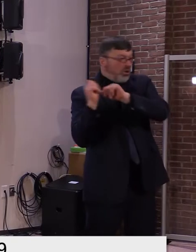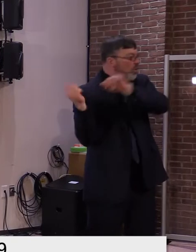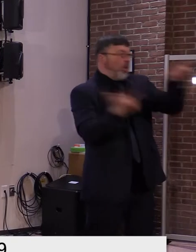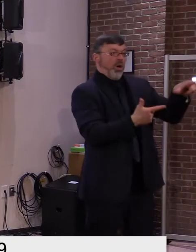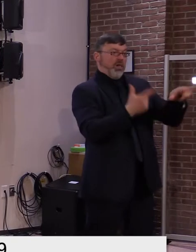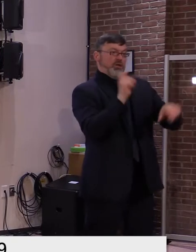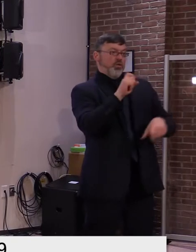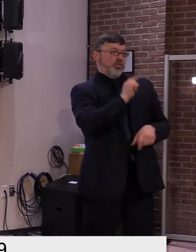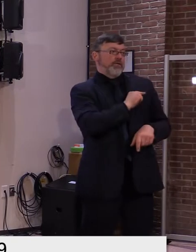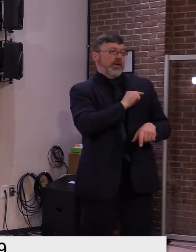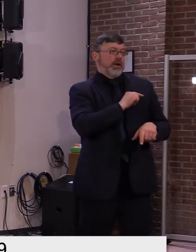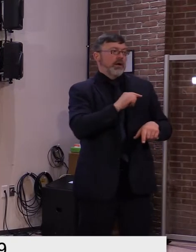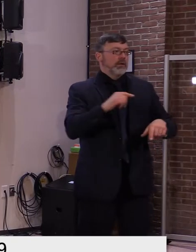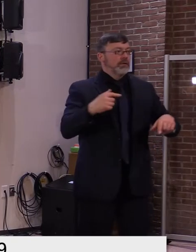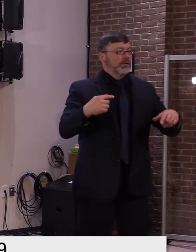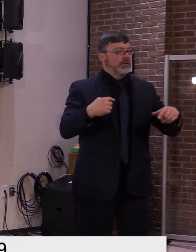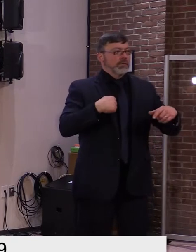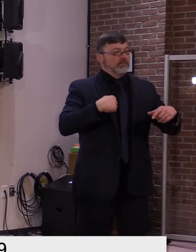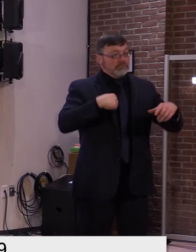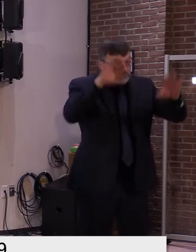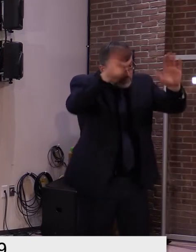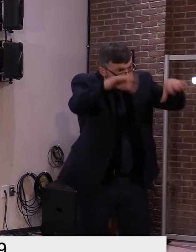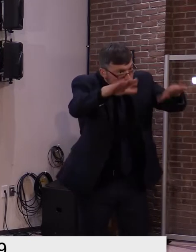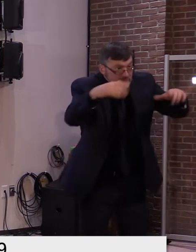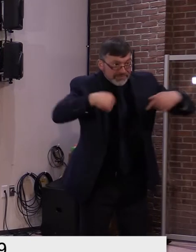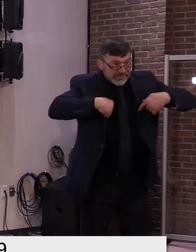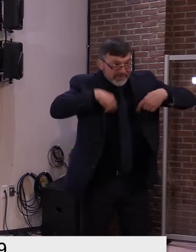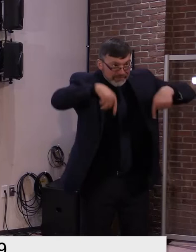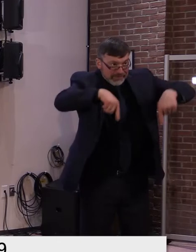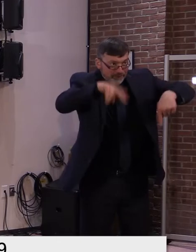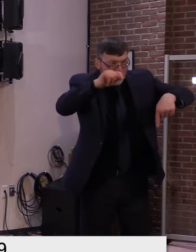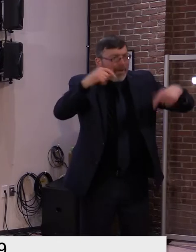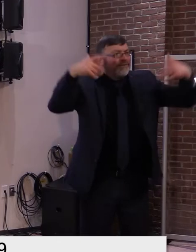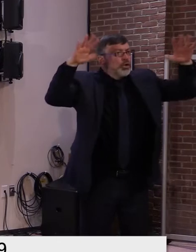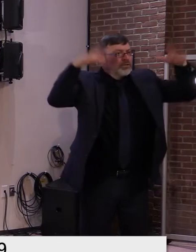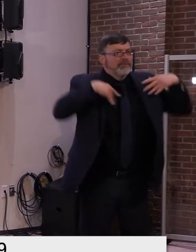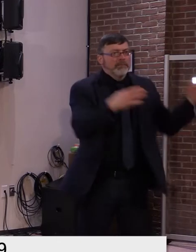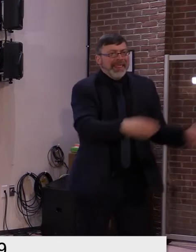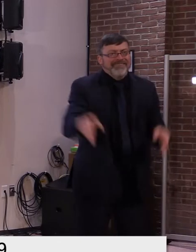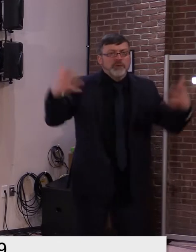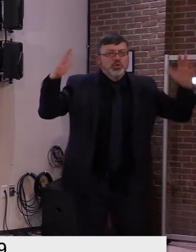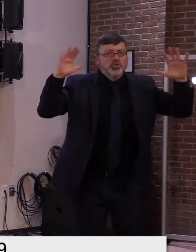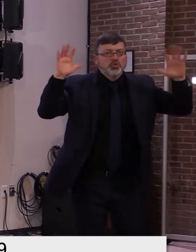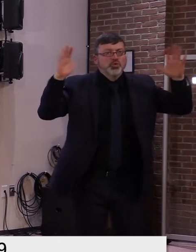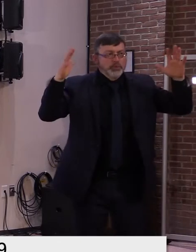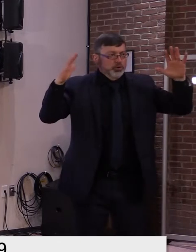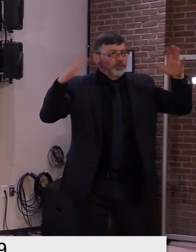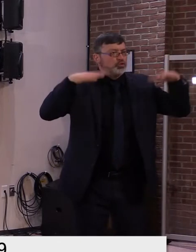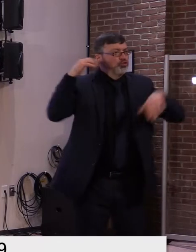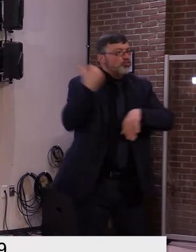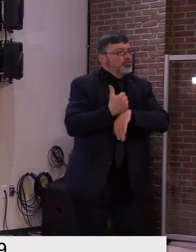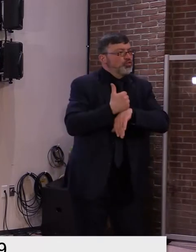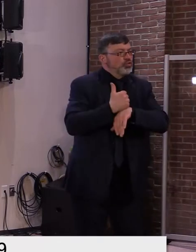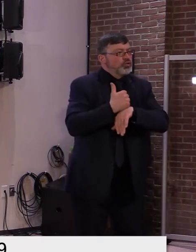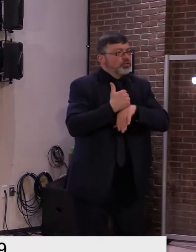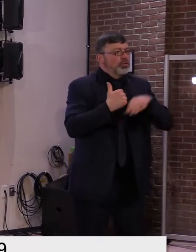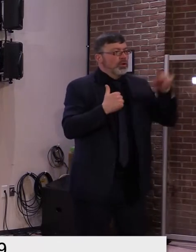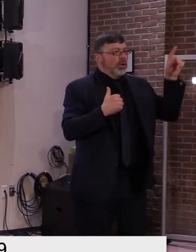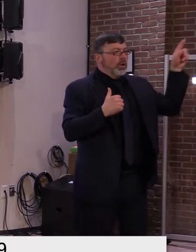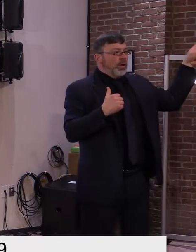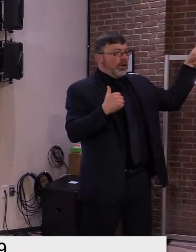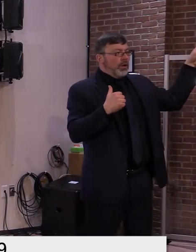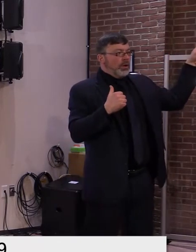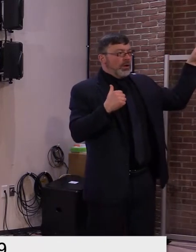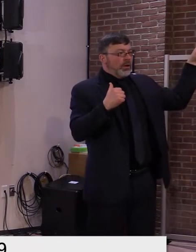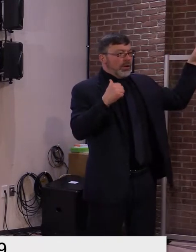federal government. It's one thing to say everyone is eligible. It's quite another to have the supply